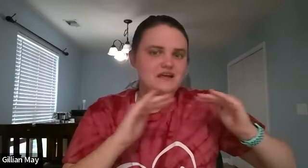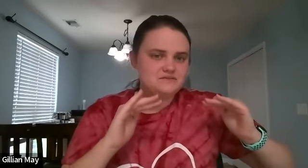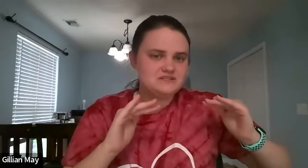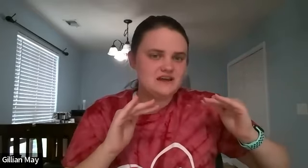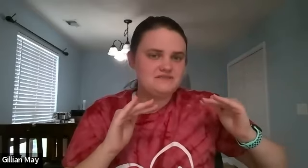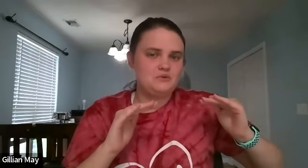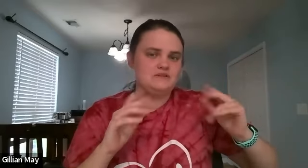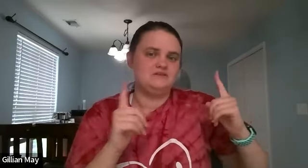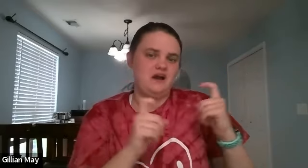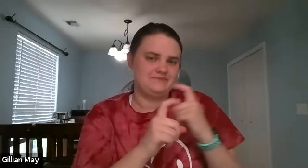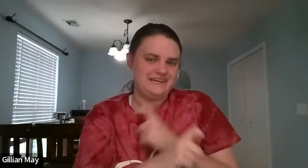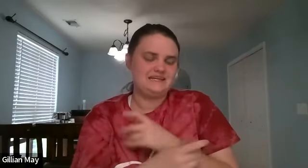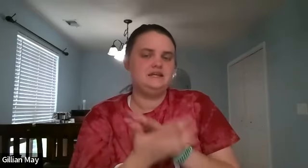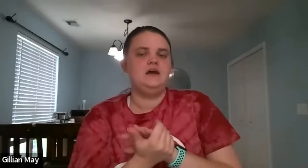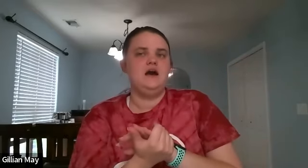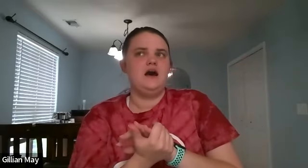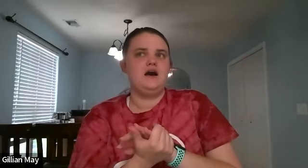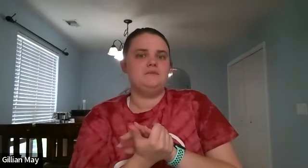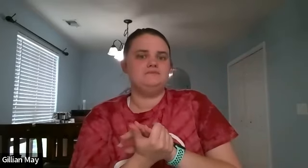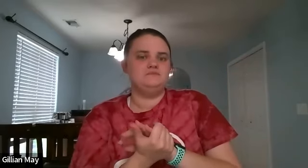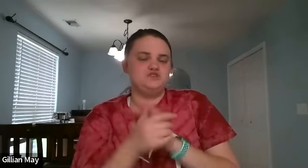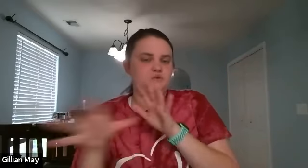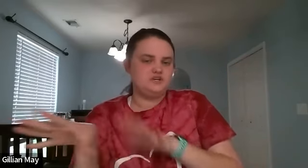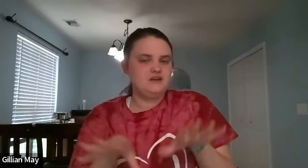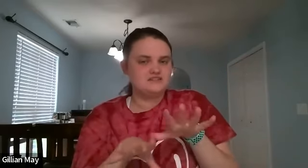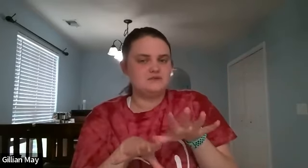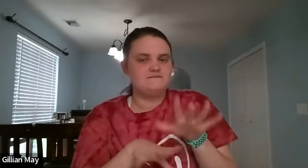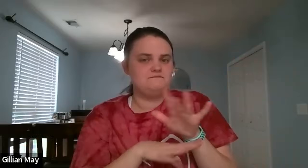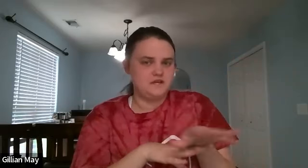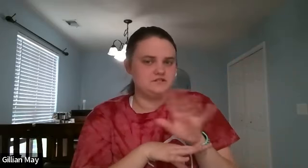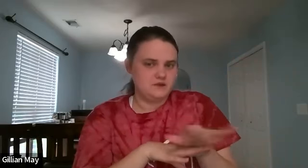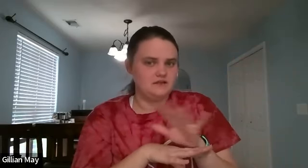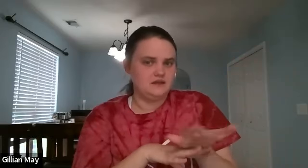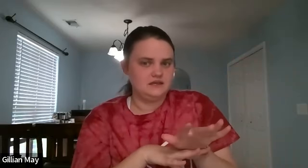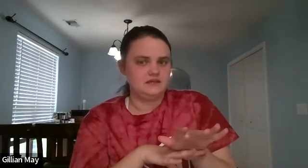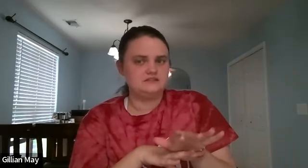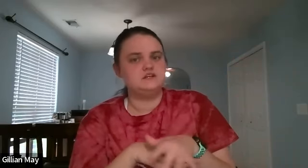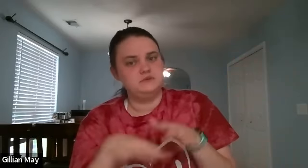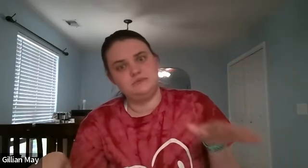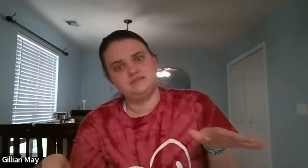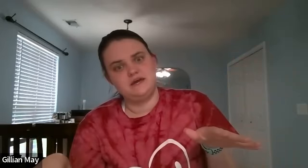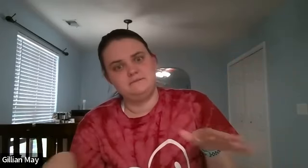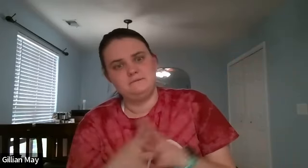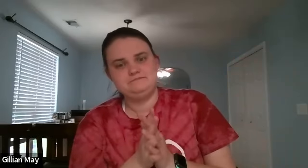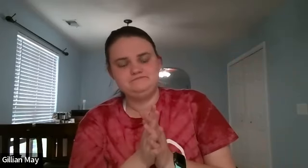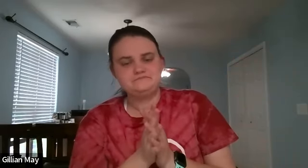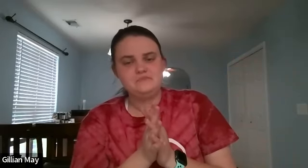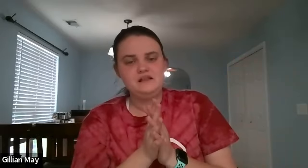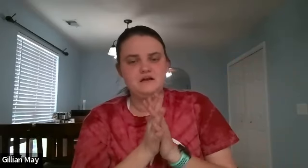level stuff, more a little complicated. So where you guys are at, finger spelling is going to be your best bet.